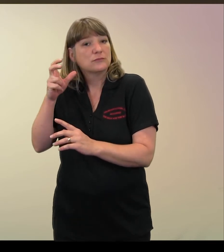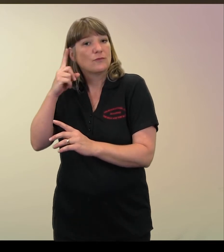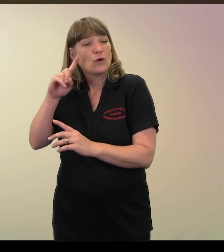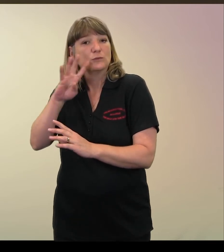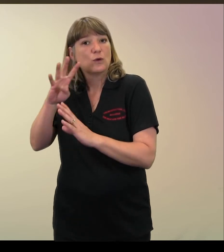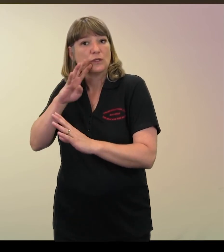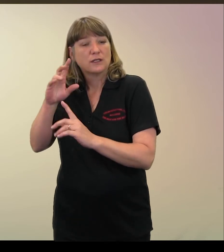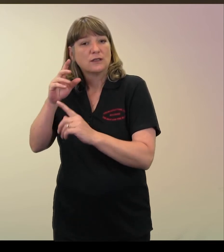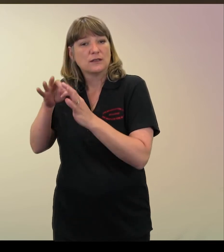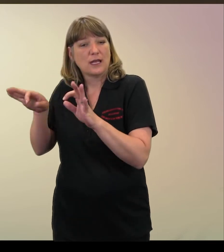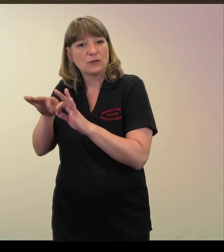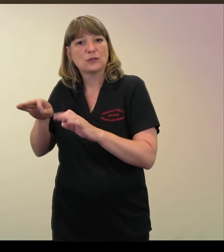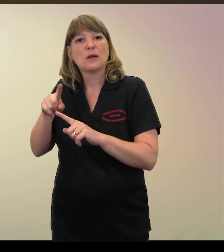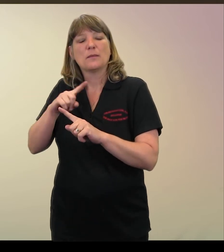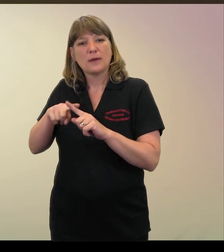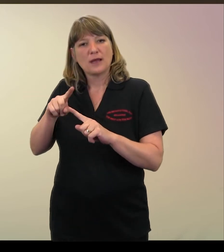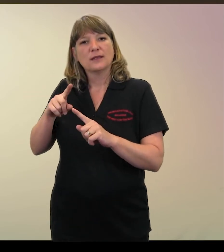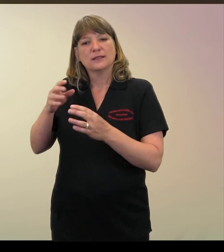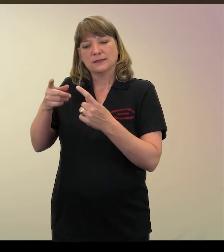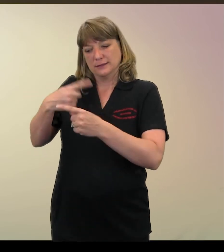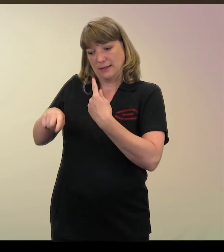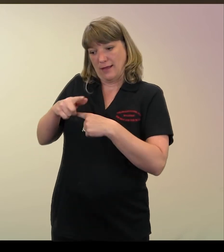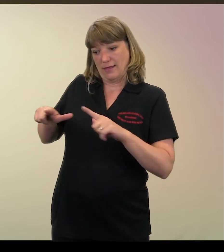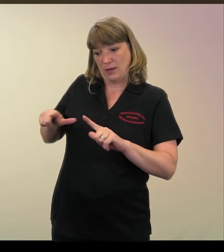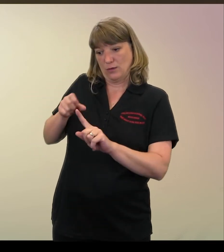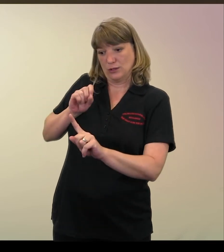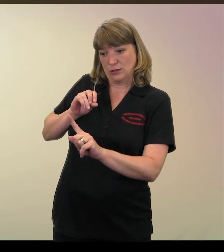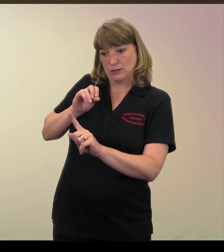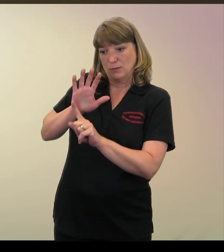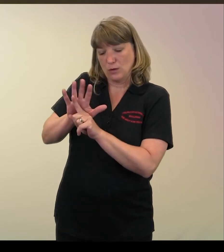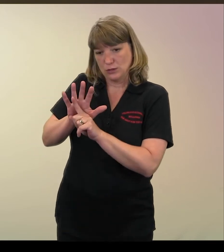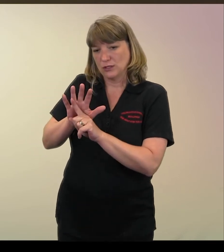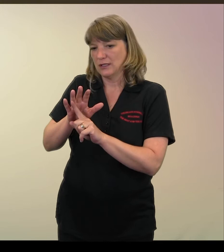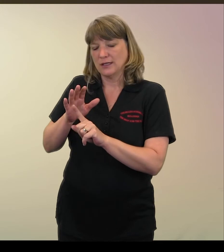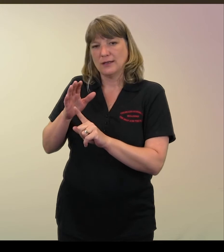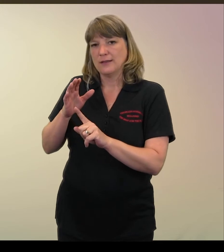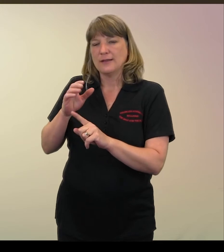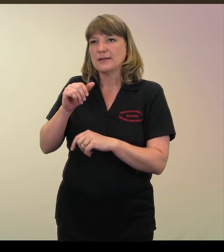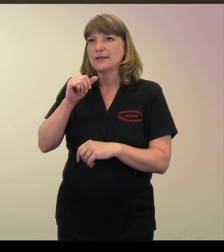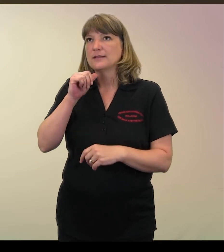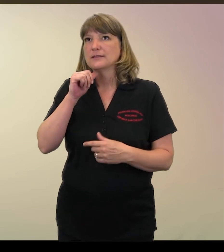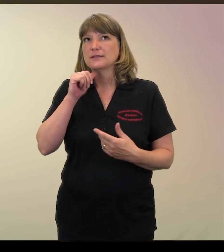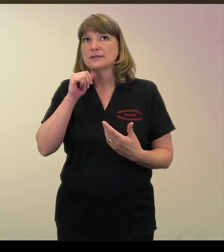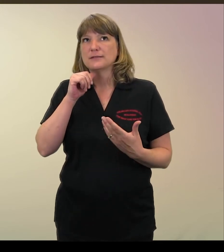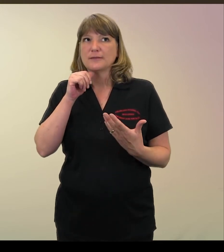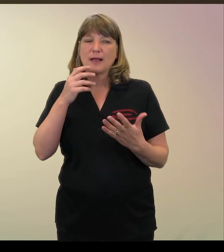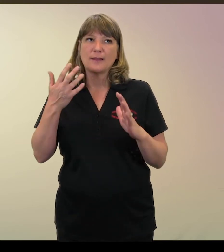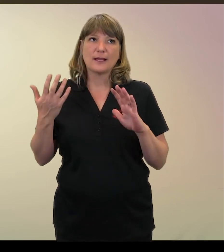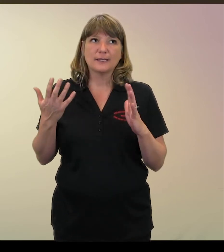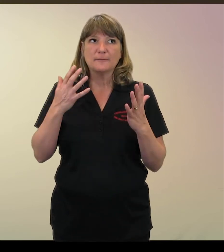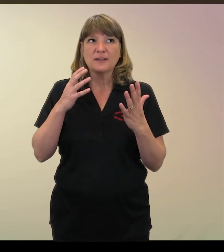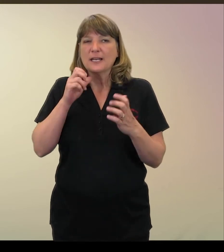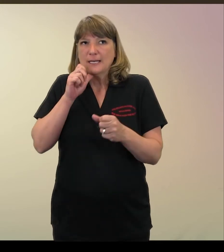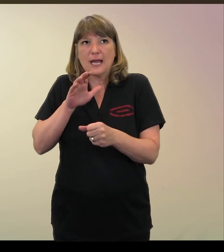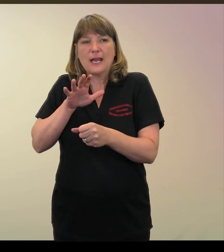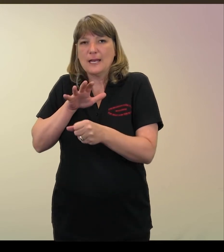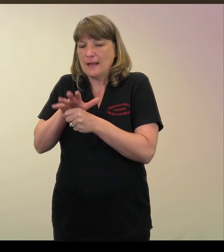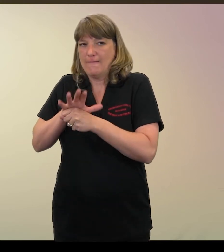them to have auditory access to spoken communication, exposure to sign language itself is unlikely to